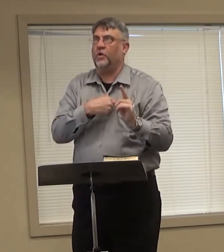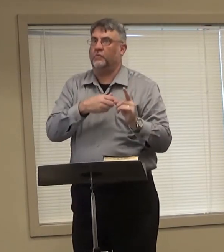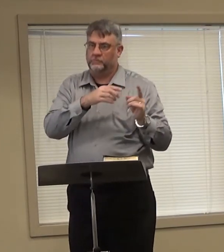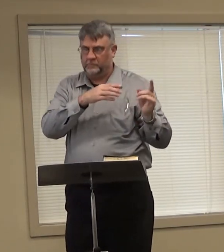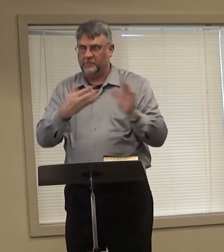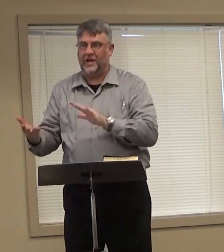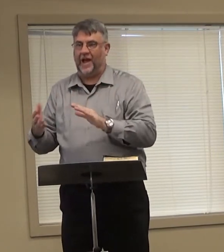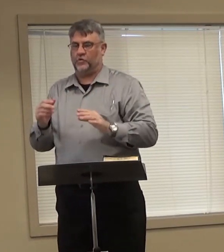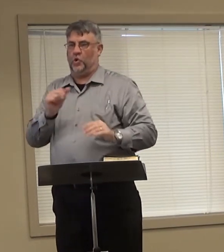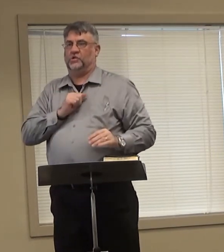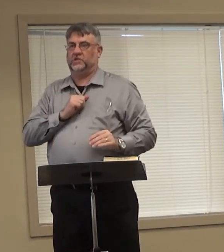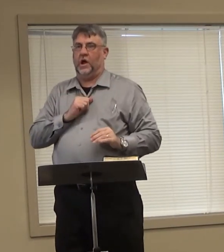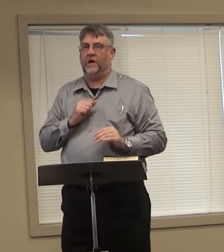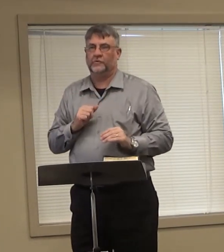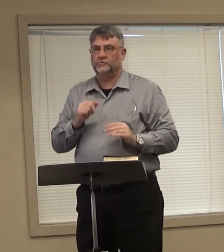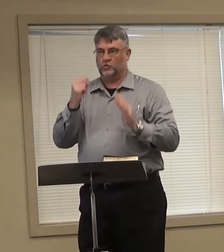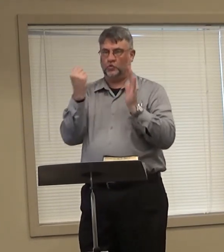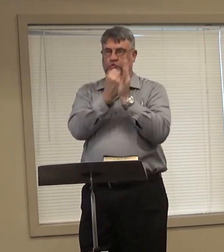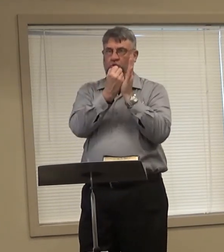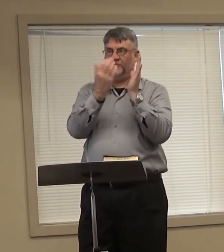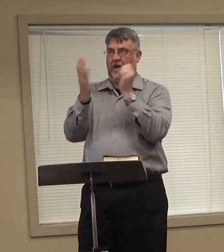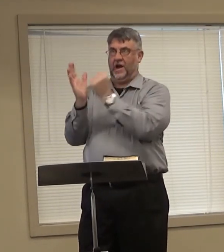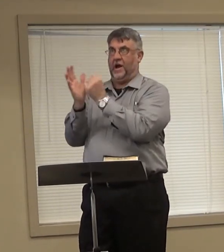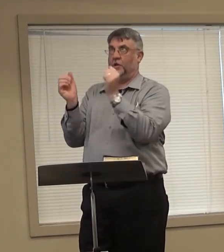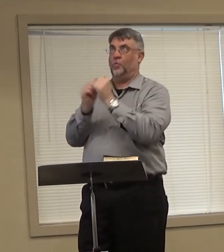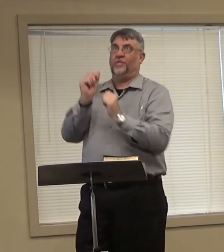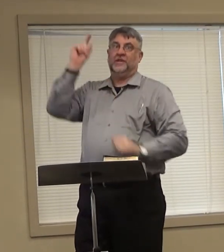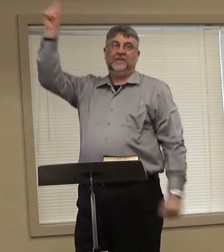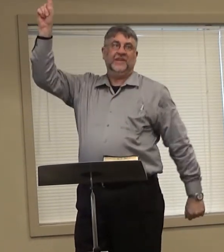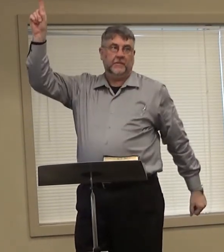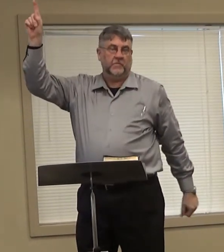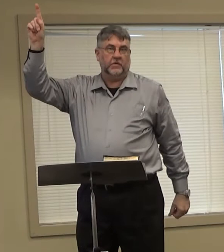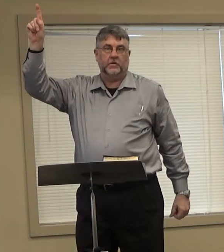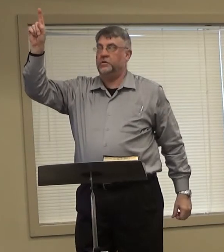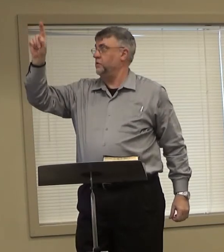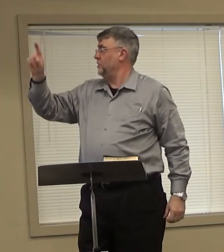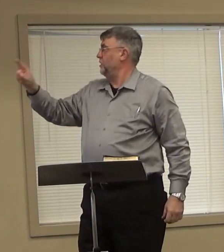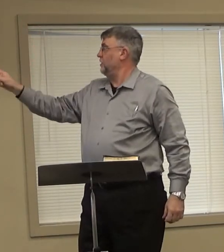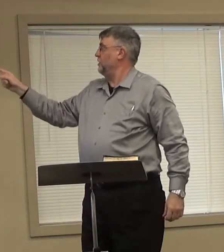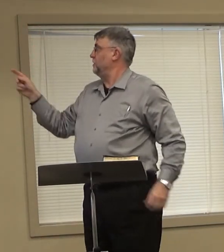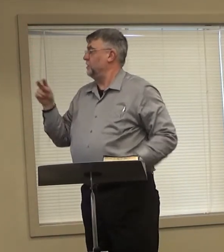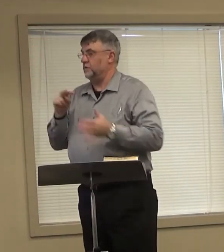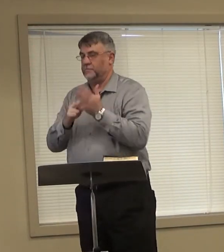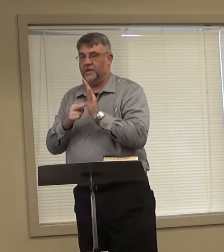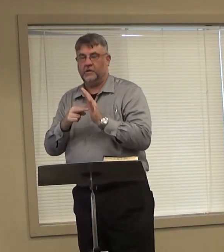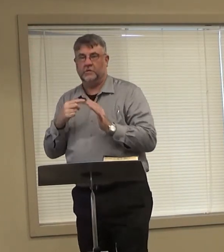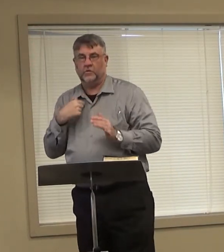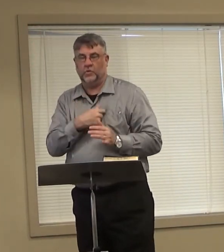with him. Our old self is crucified with him. He's buried with him.